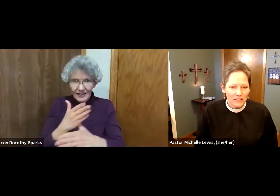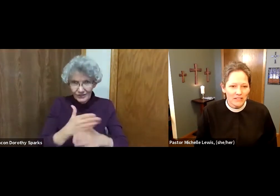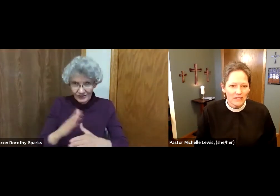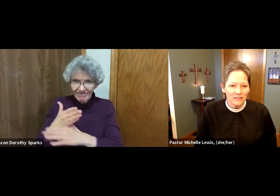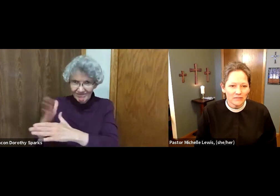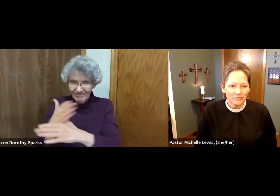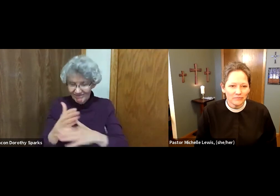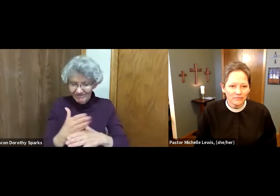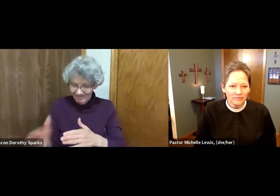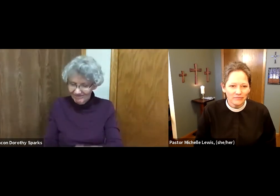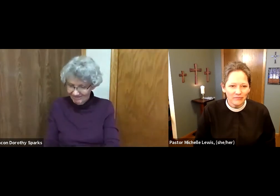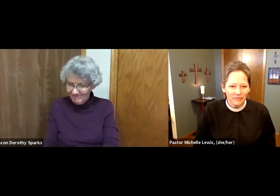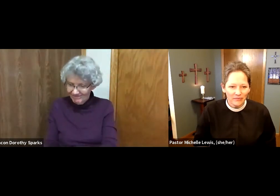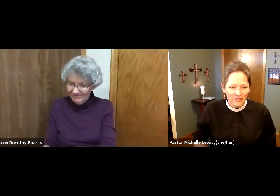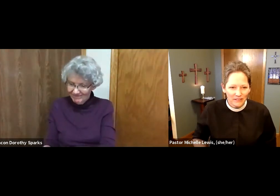to feast.